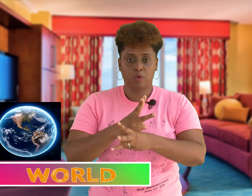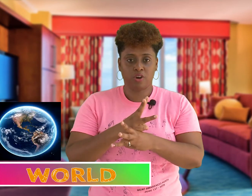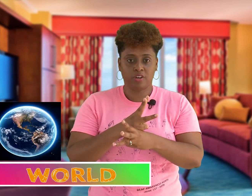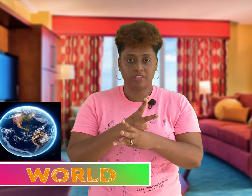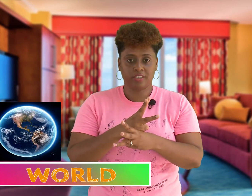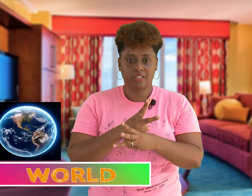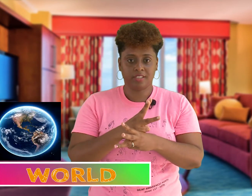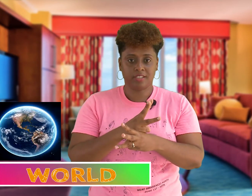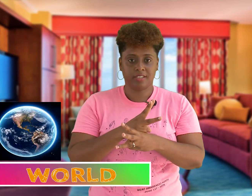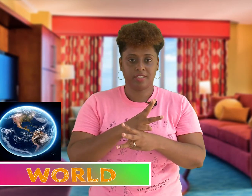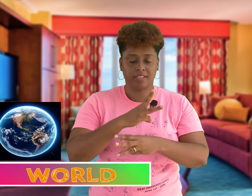World.